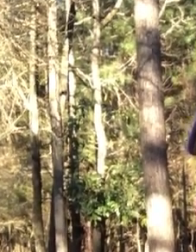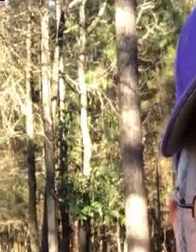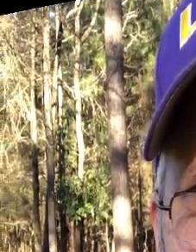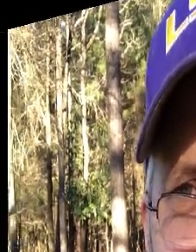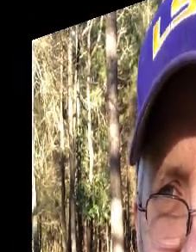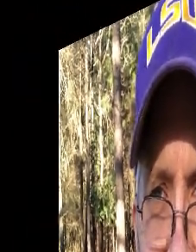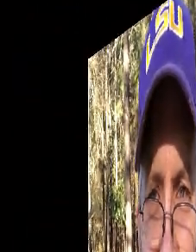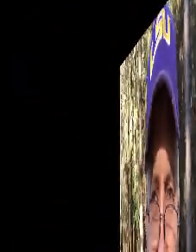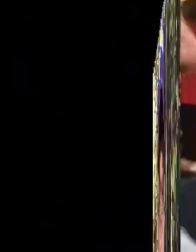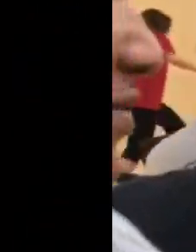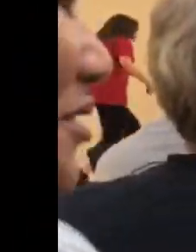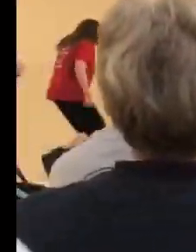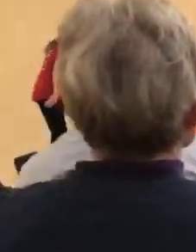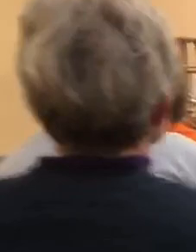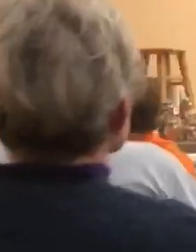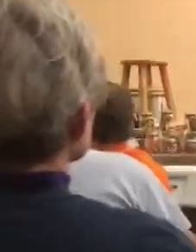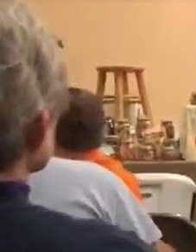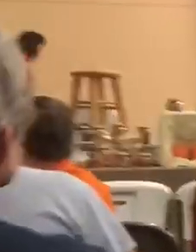us. Thanks.